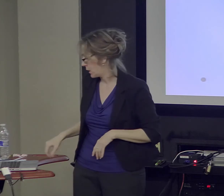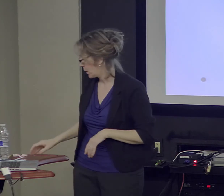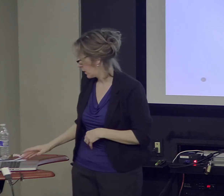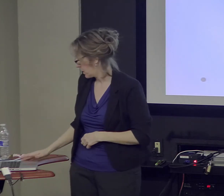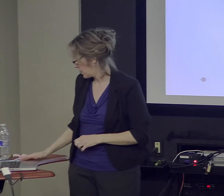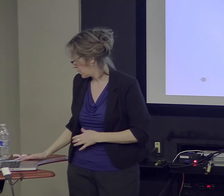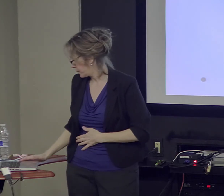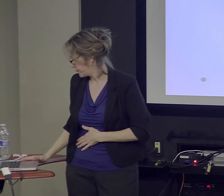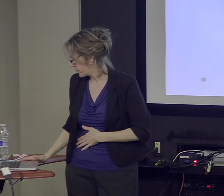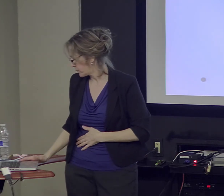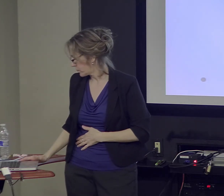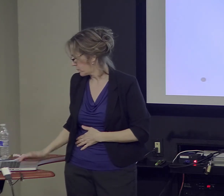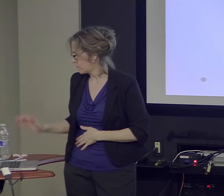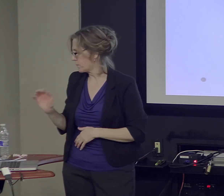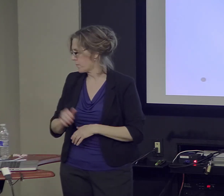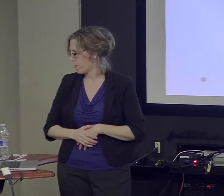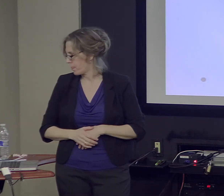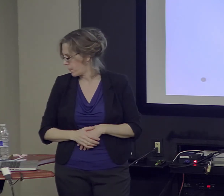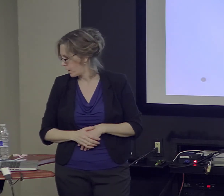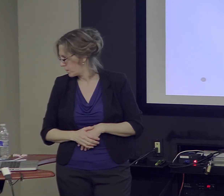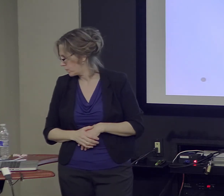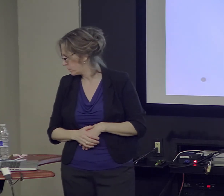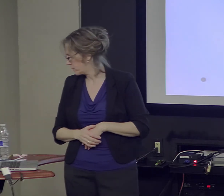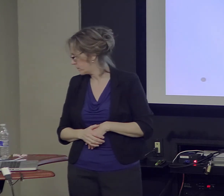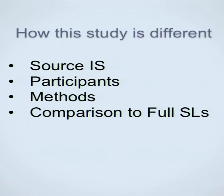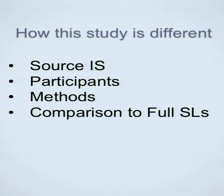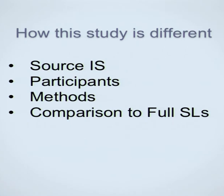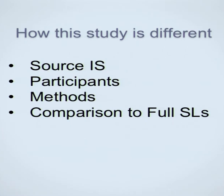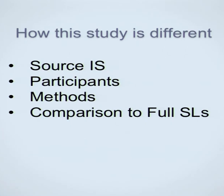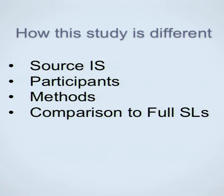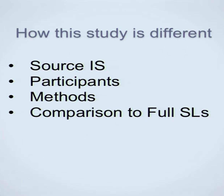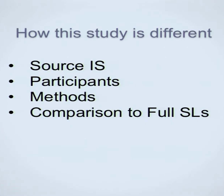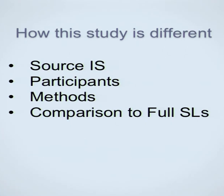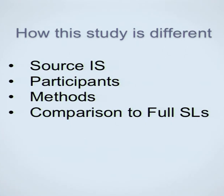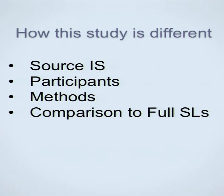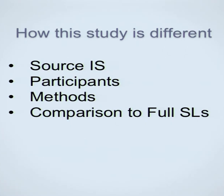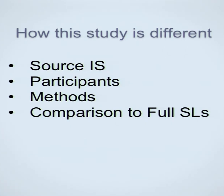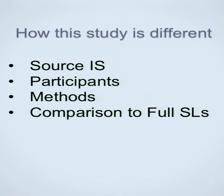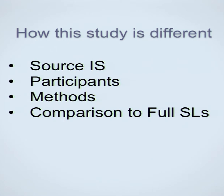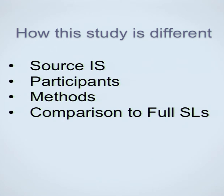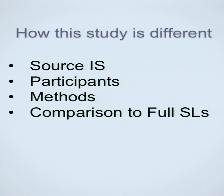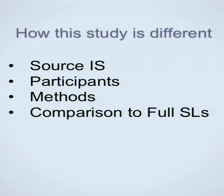sign, and which native language is that lexicon being used from?